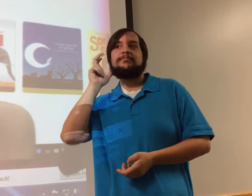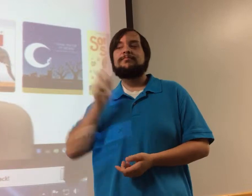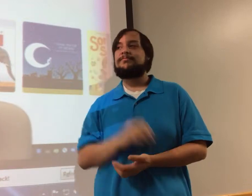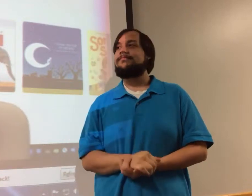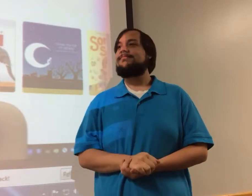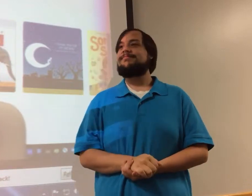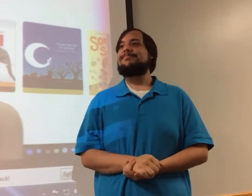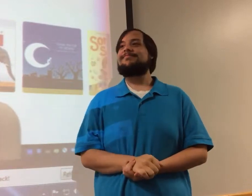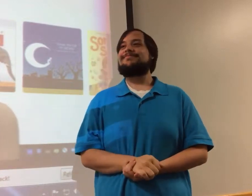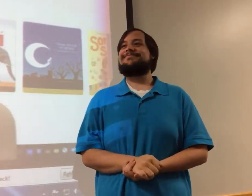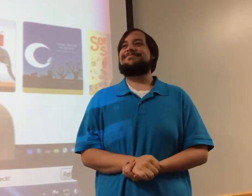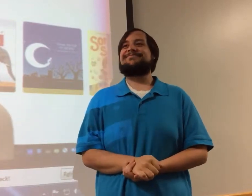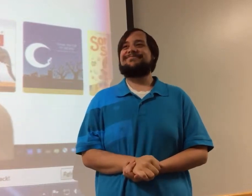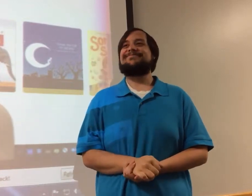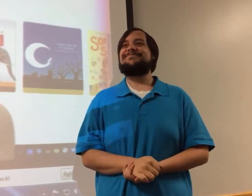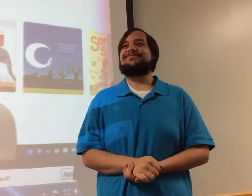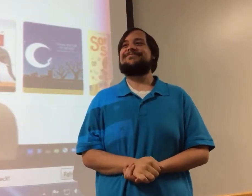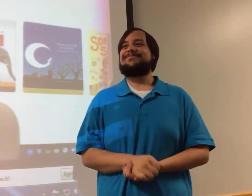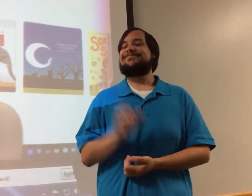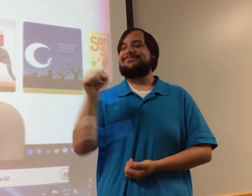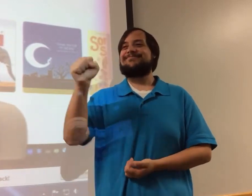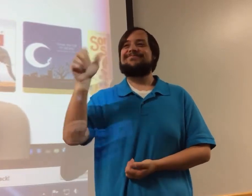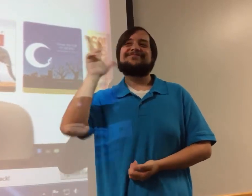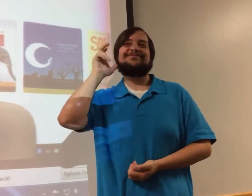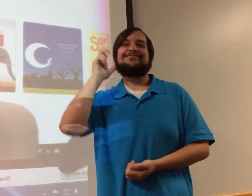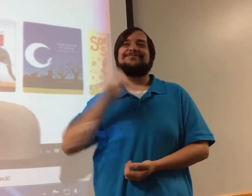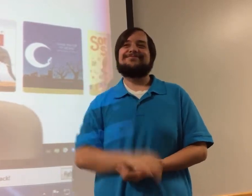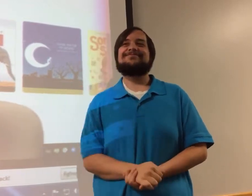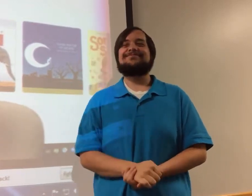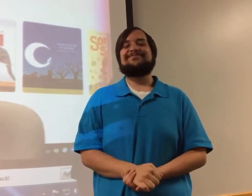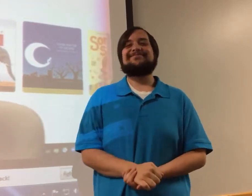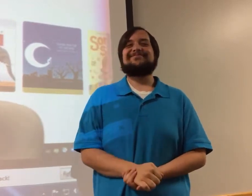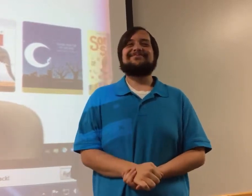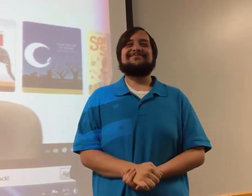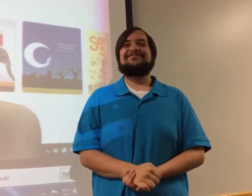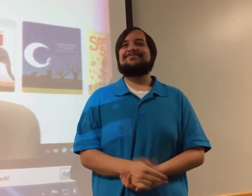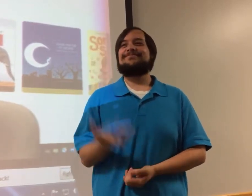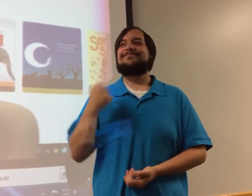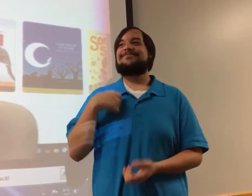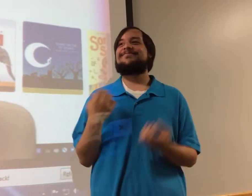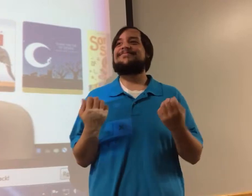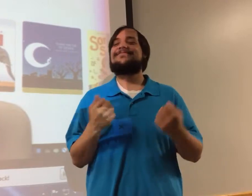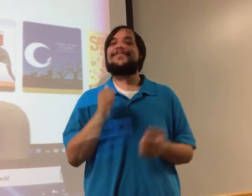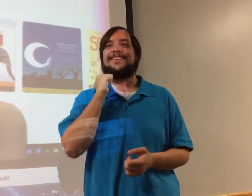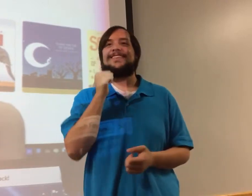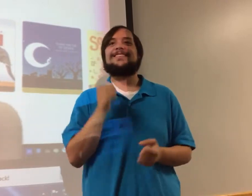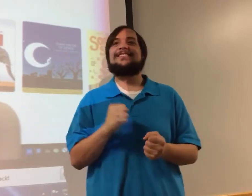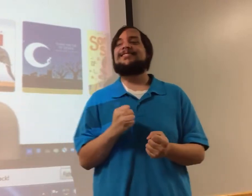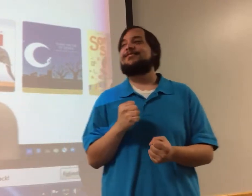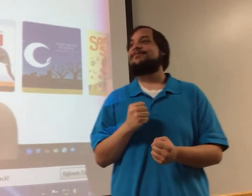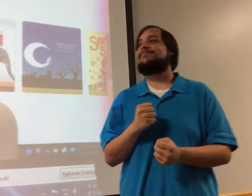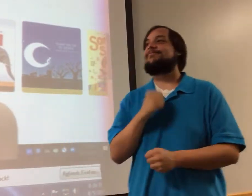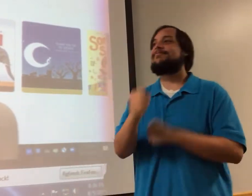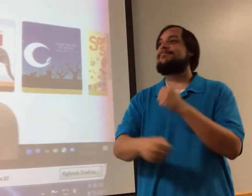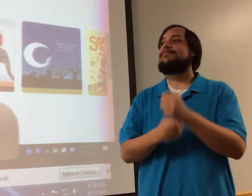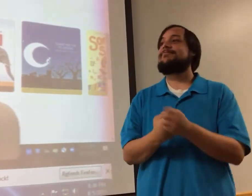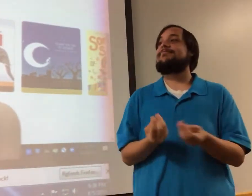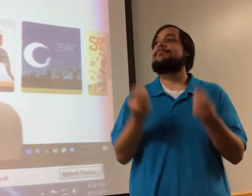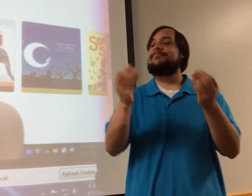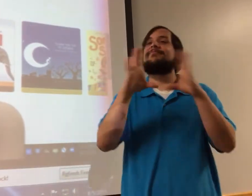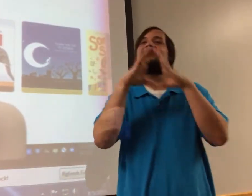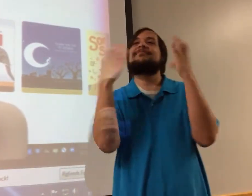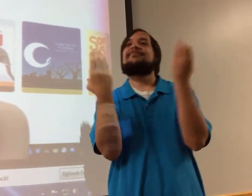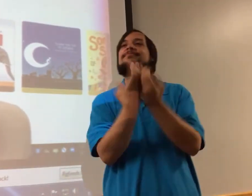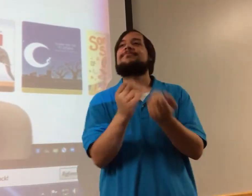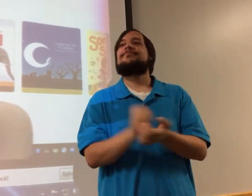okay. I didn't know if you were hearing or not. Yeah. And every year we offer a class to,